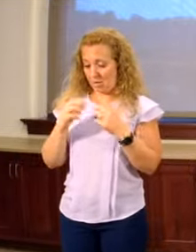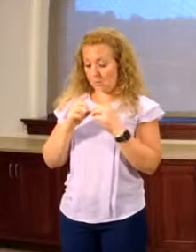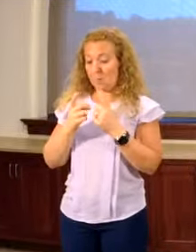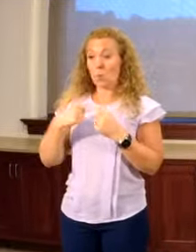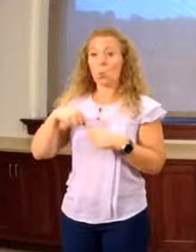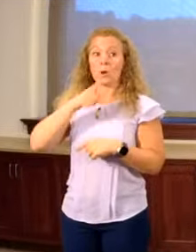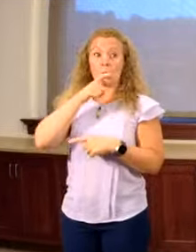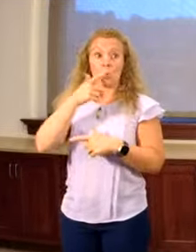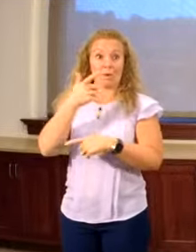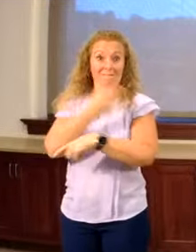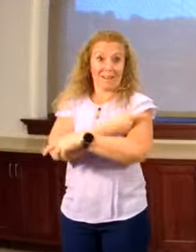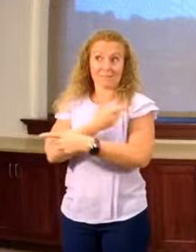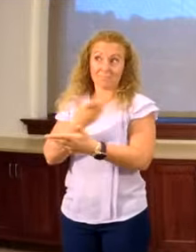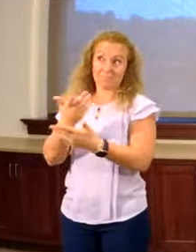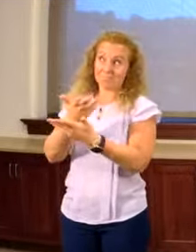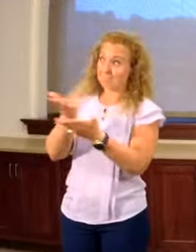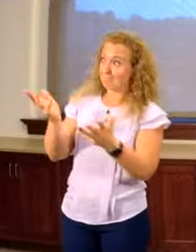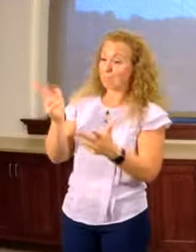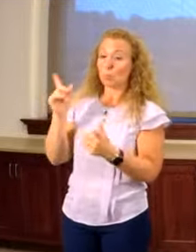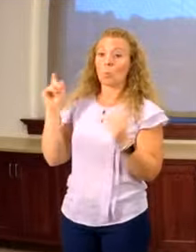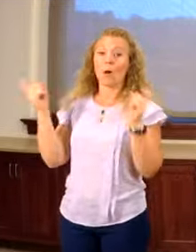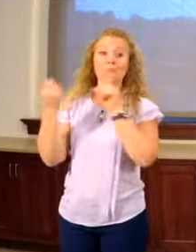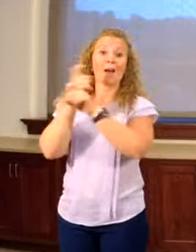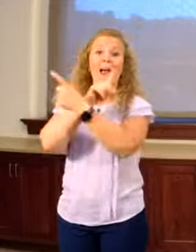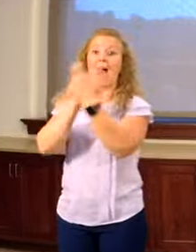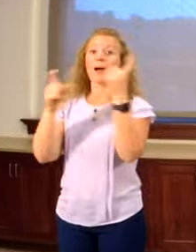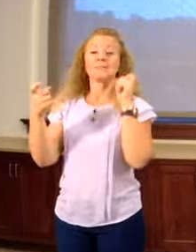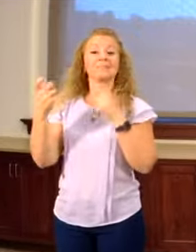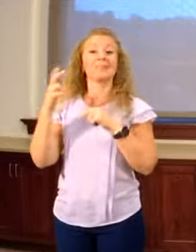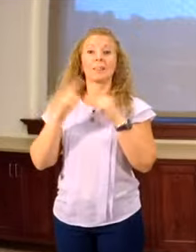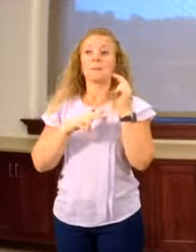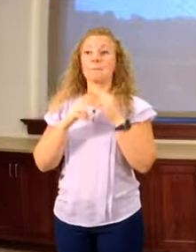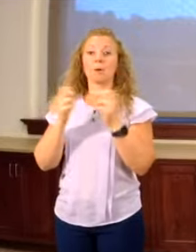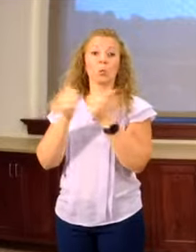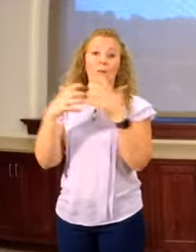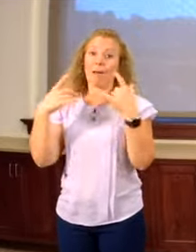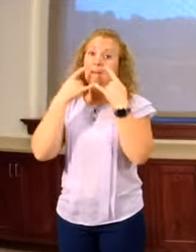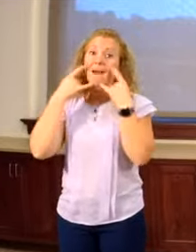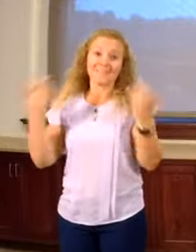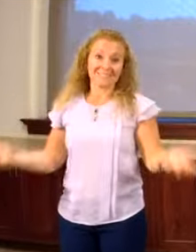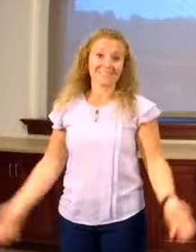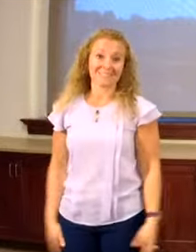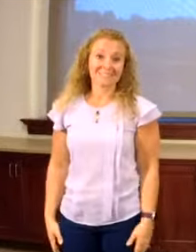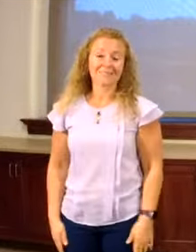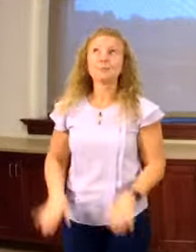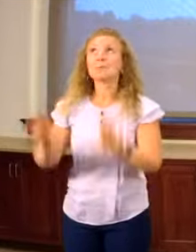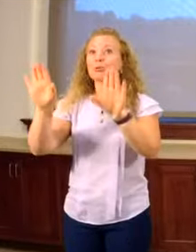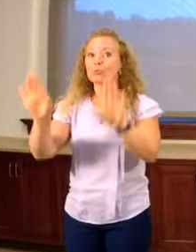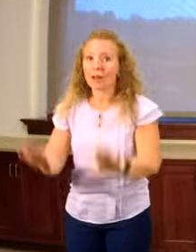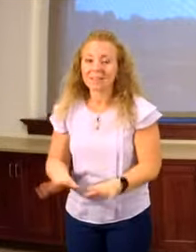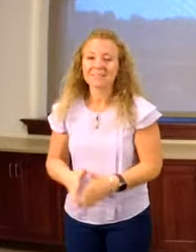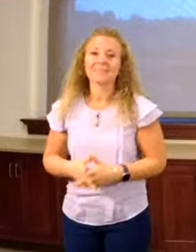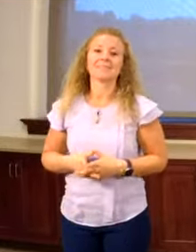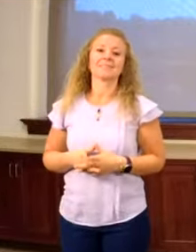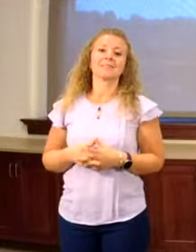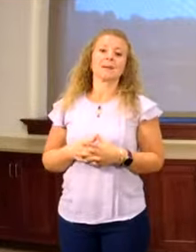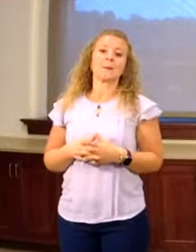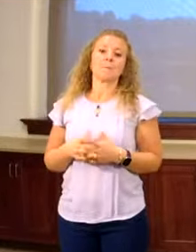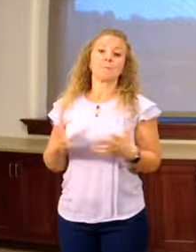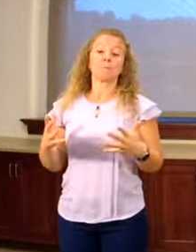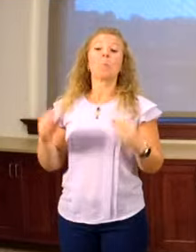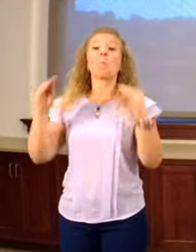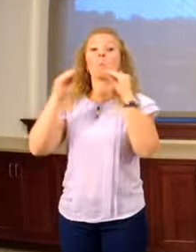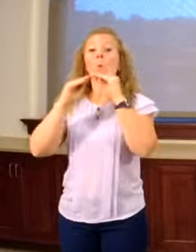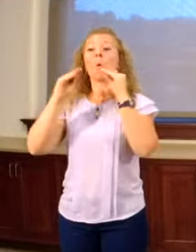are vaccinated, which is almost all of us, are walking around in the building as if without our masks on, and it's been great. The